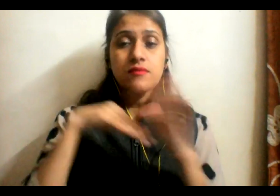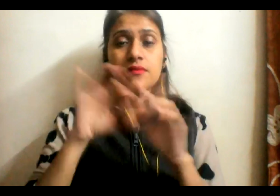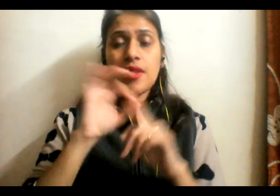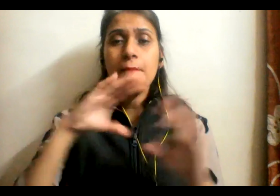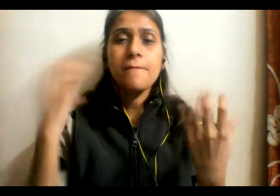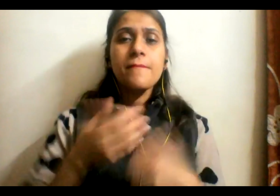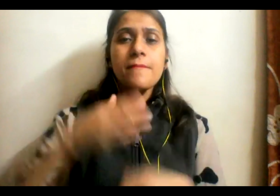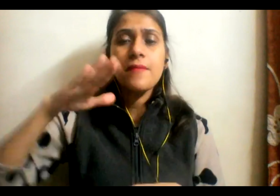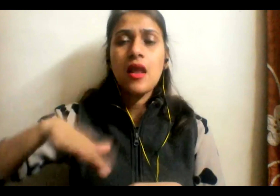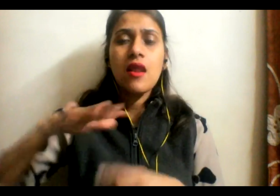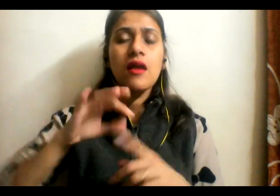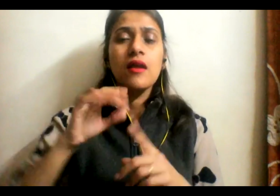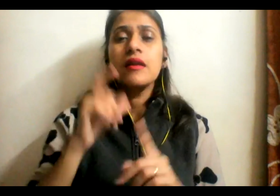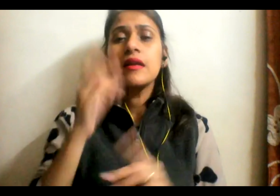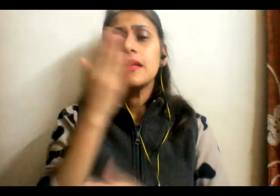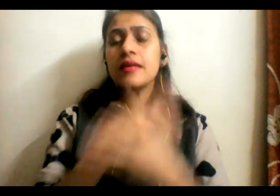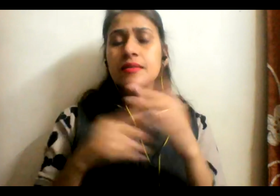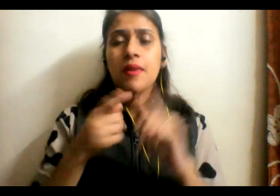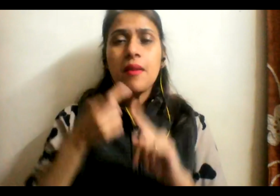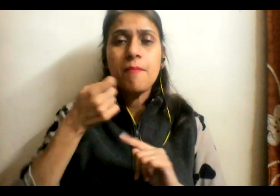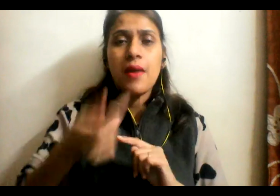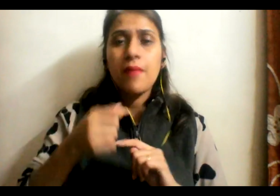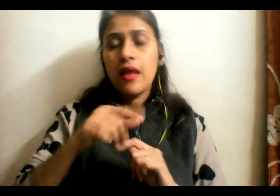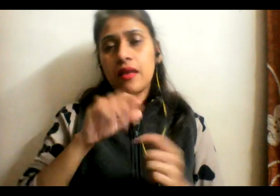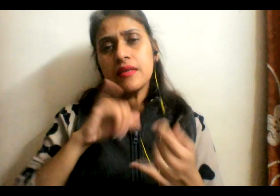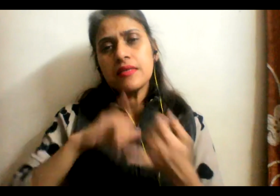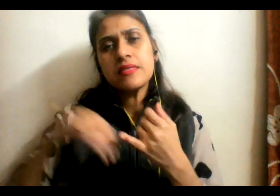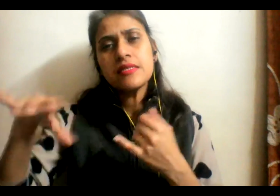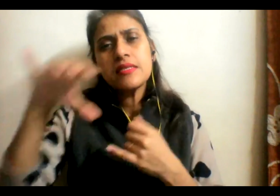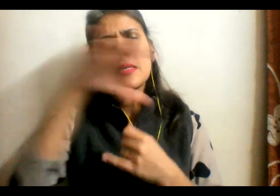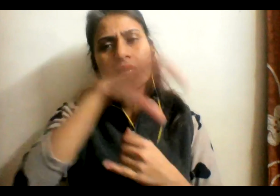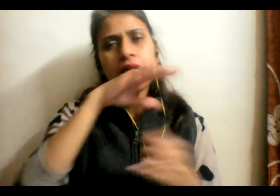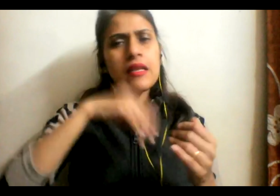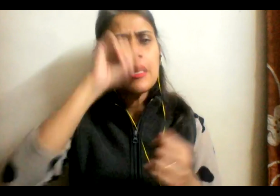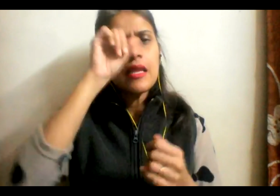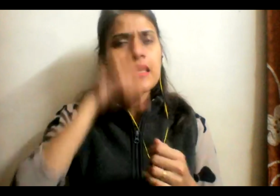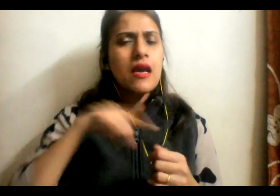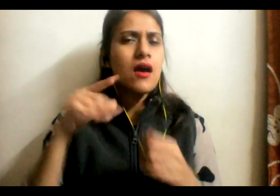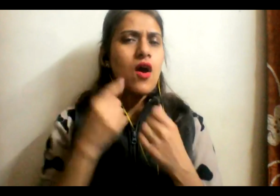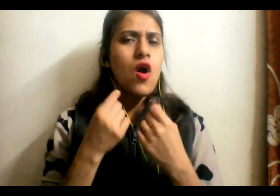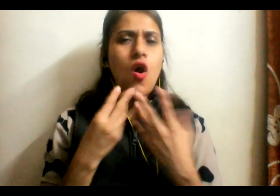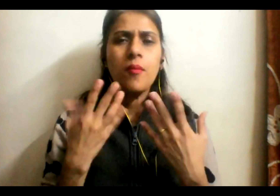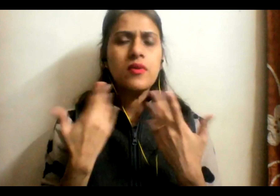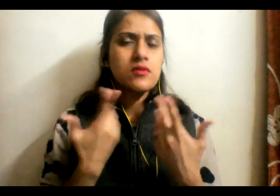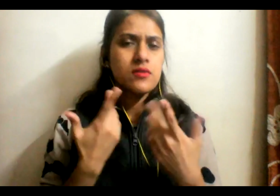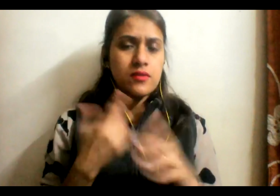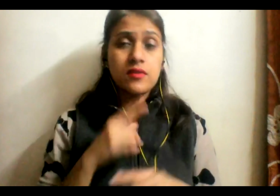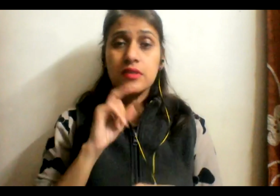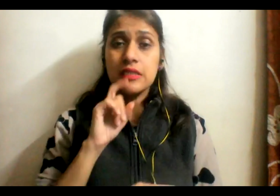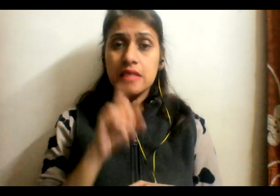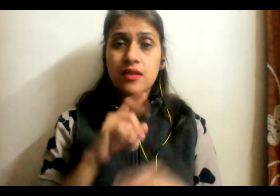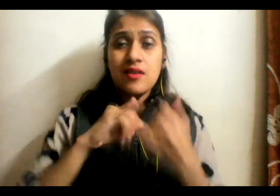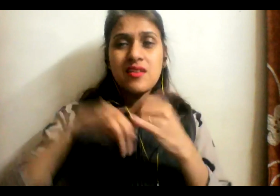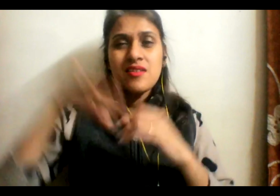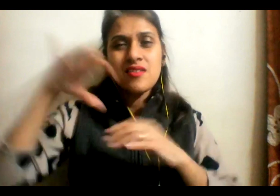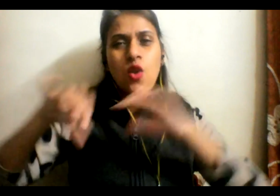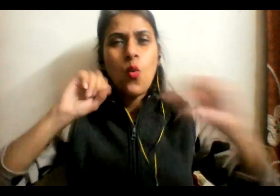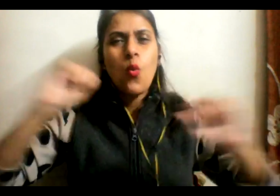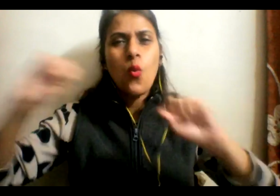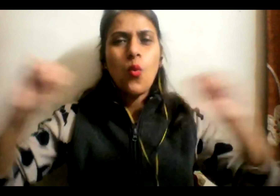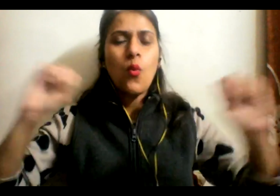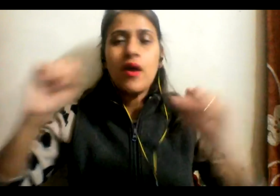is the disability pension in different states across India. And since this is a very state subject, central government